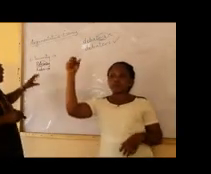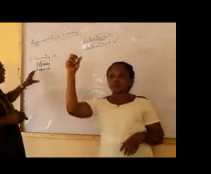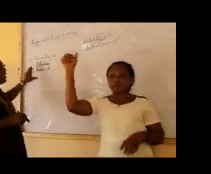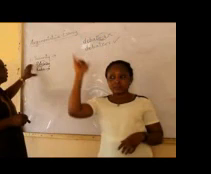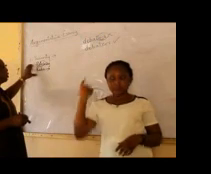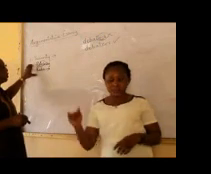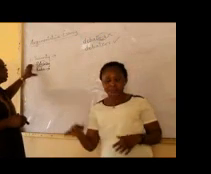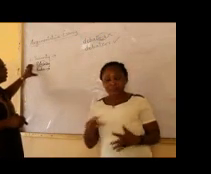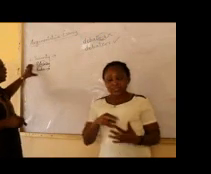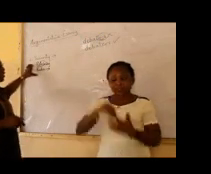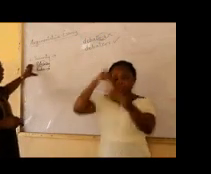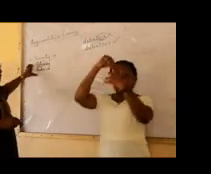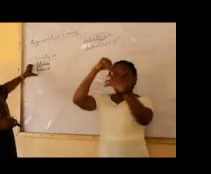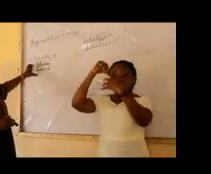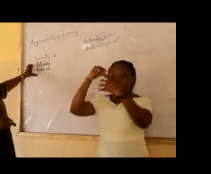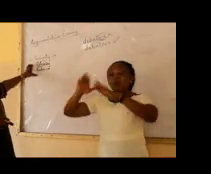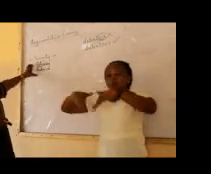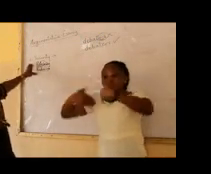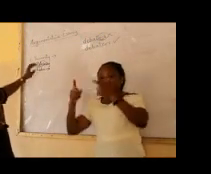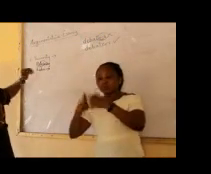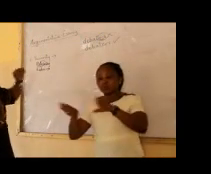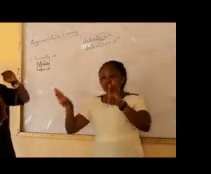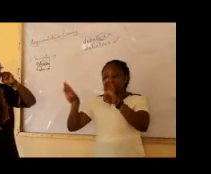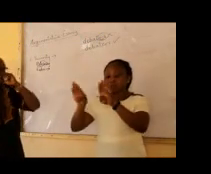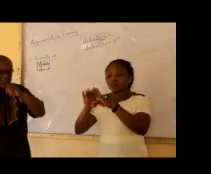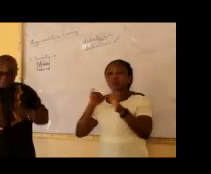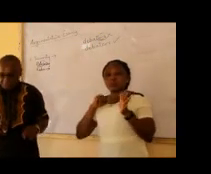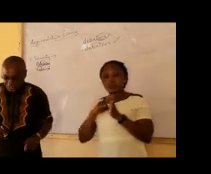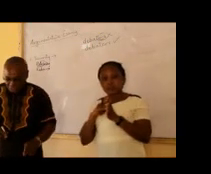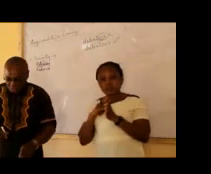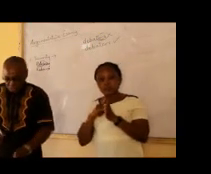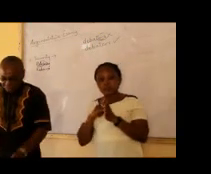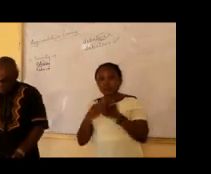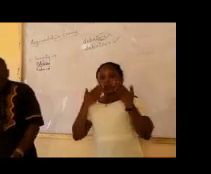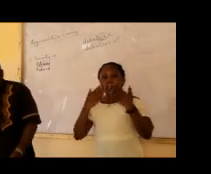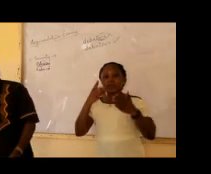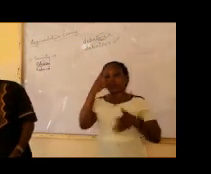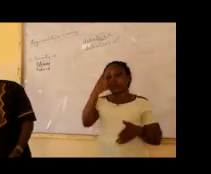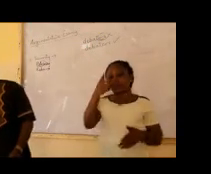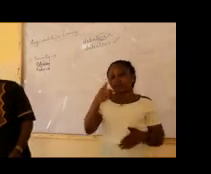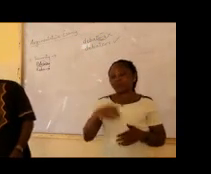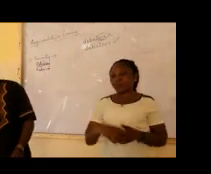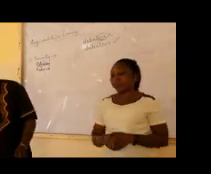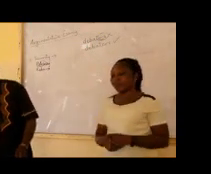especially how to conclude it. Okay? Thank you.